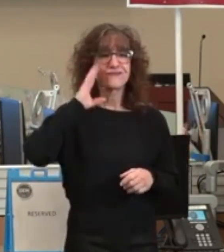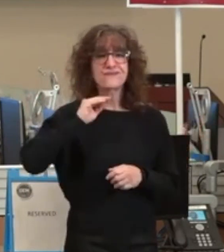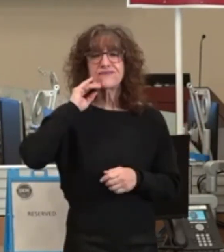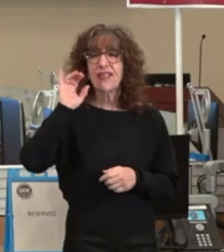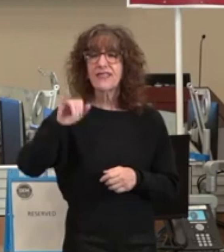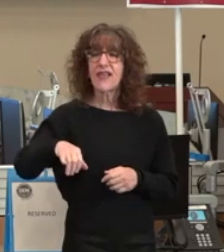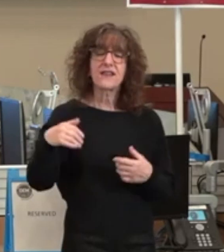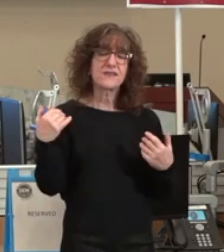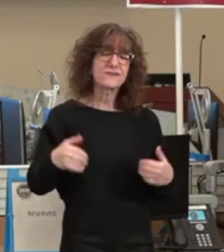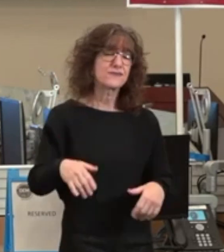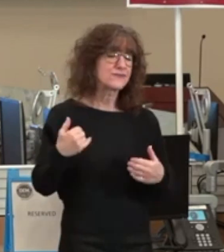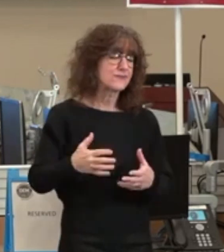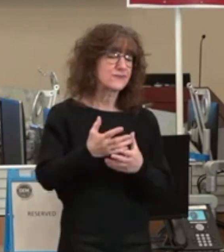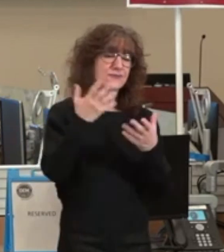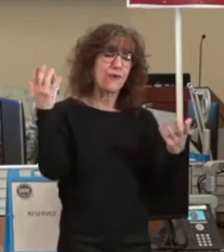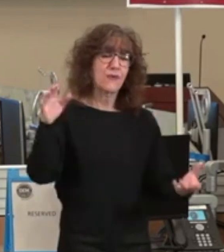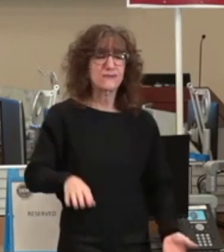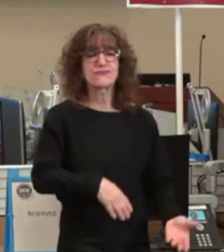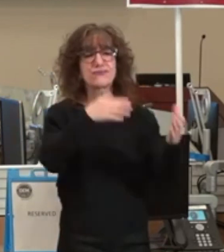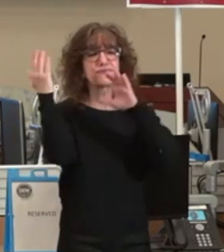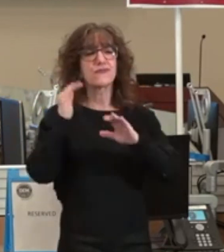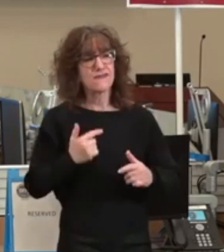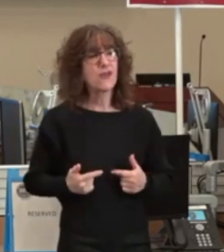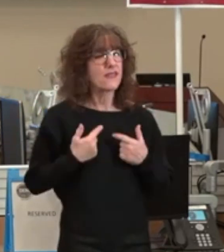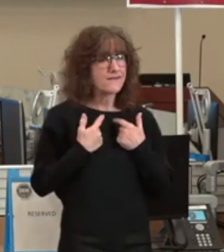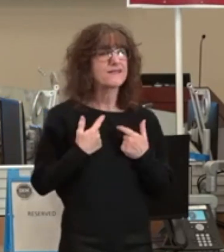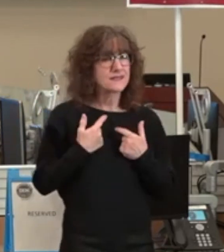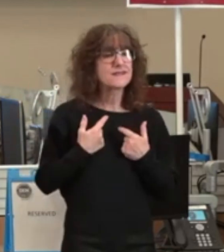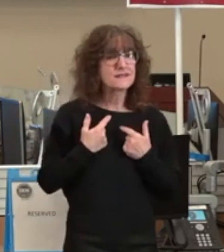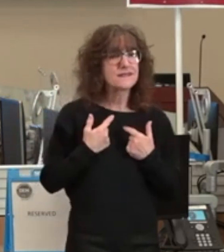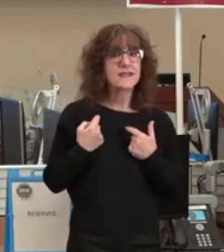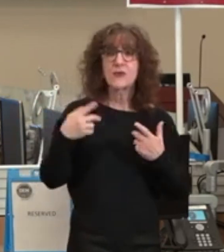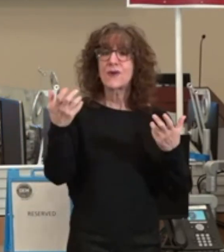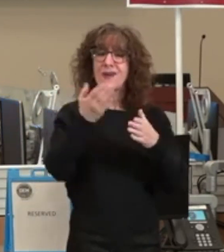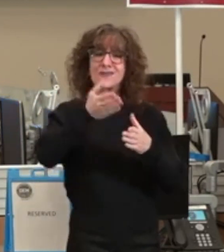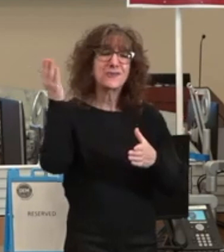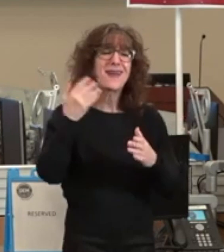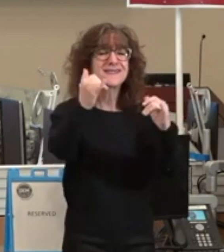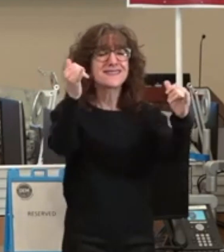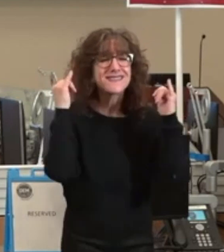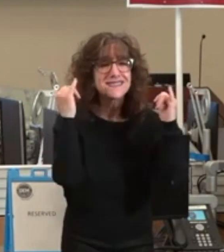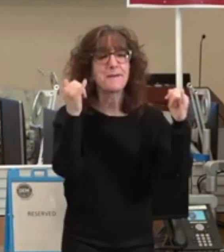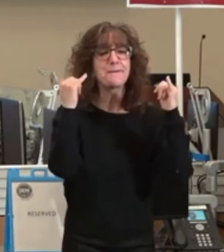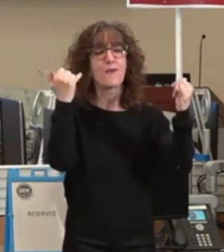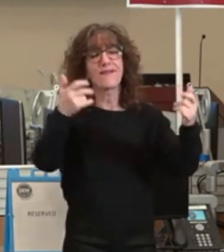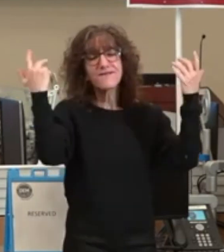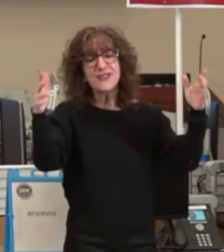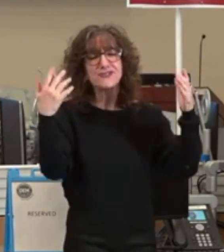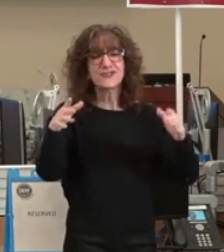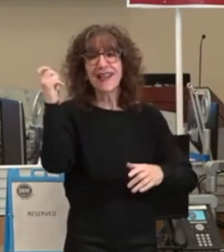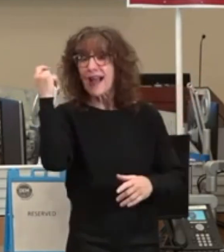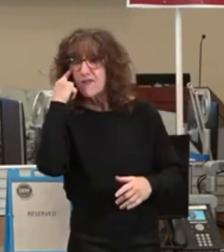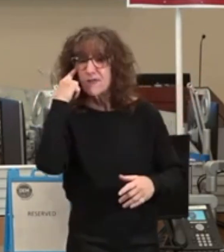It has brought so much disruption to all of our lives. We want this to end just as much as you do. Those of us in